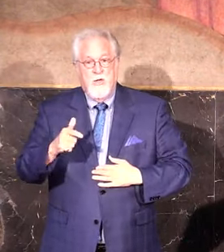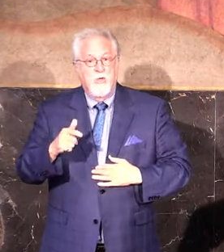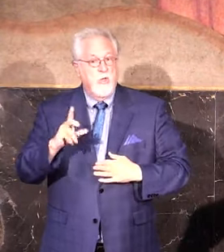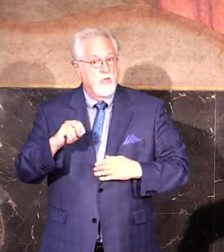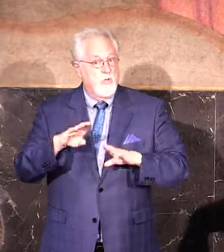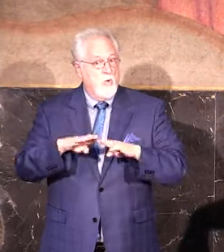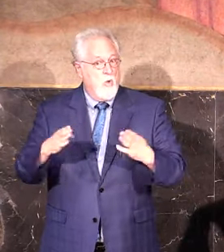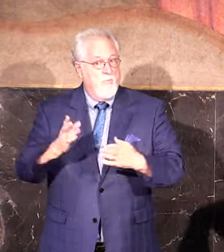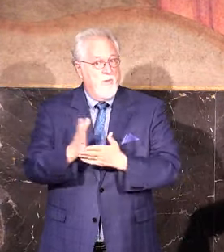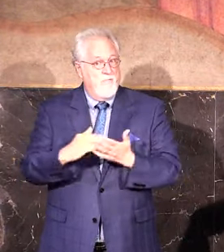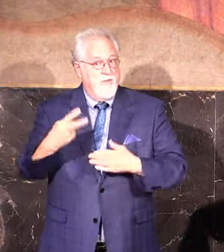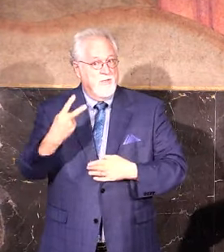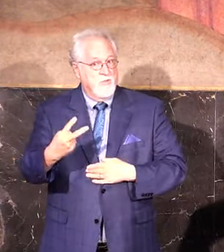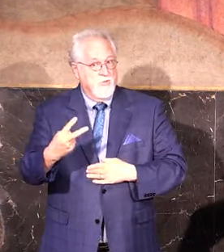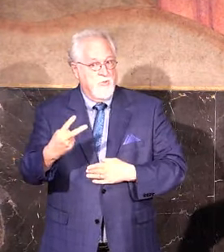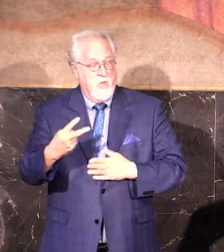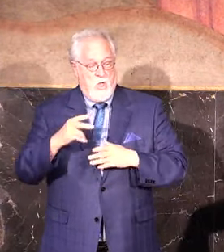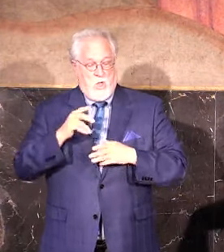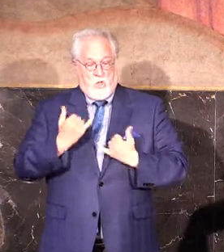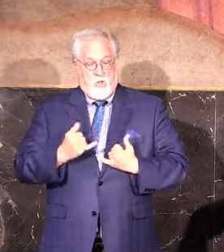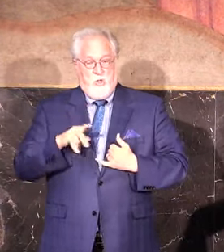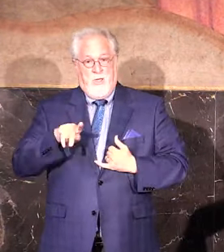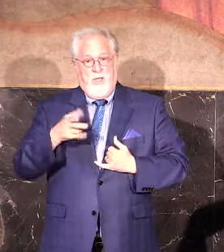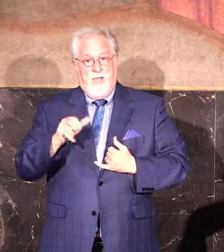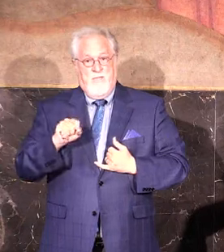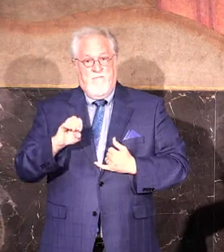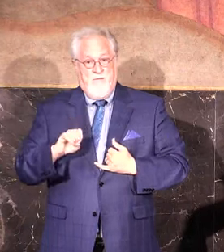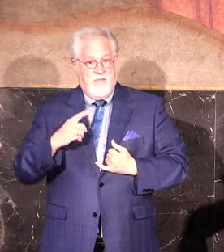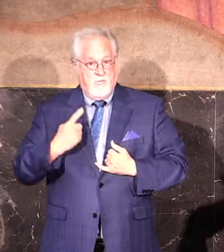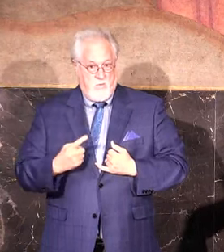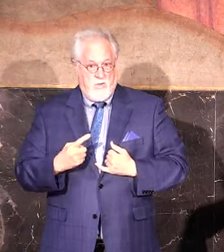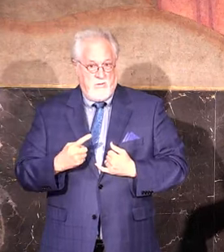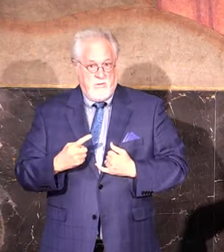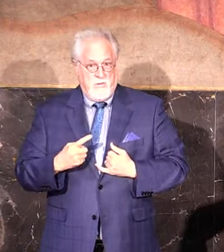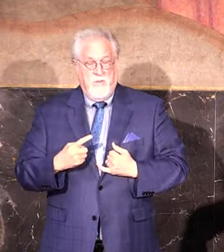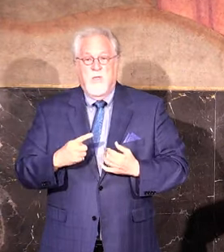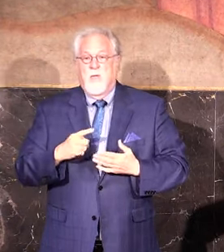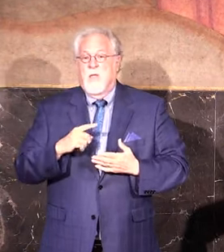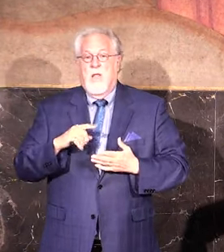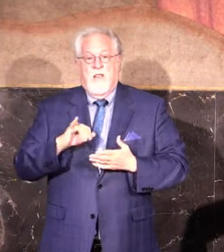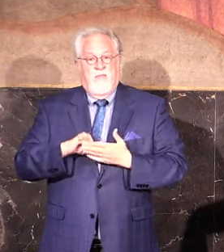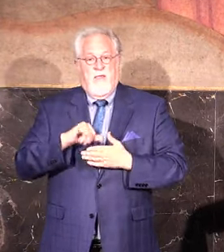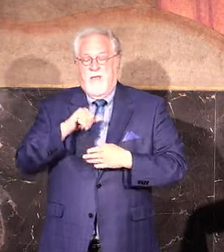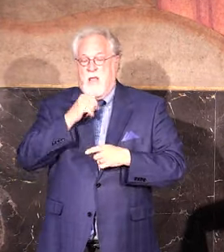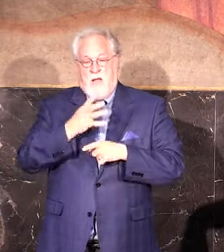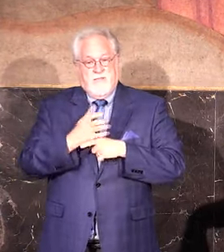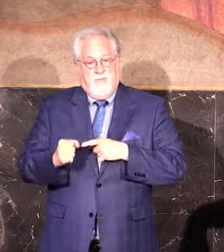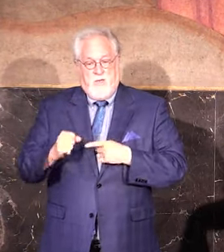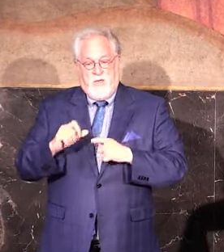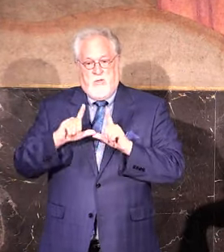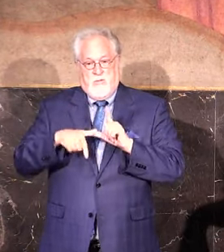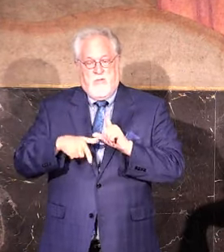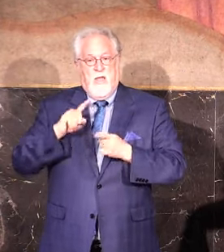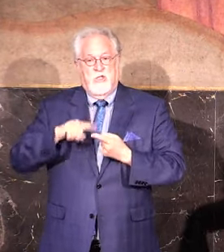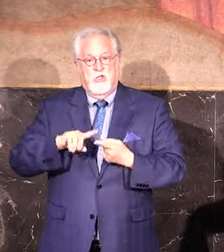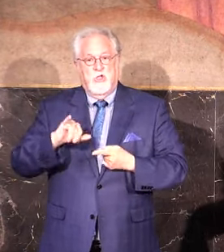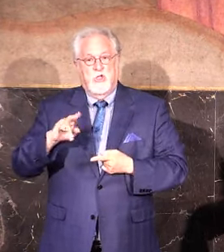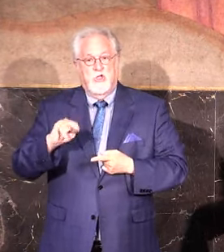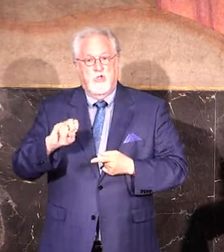to phase two. We're currently in phase one by an order that doesn't expire until June the 5th.